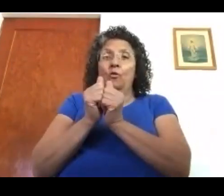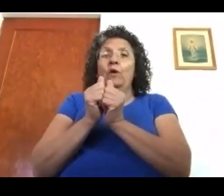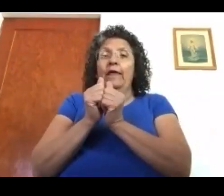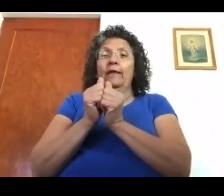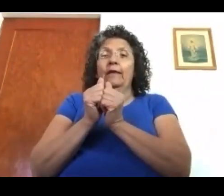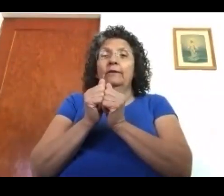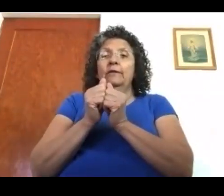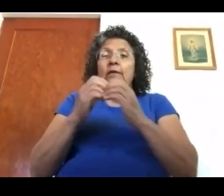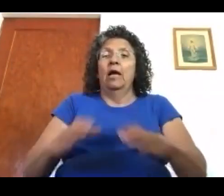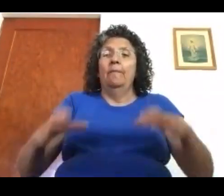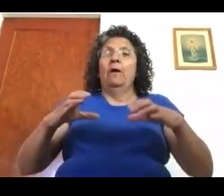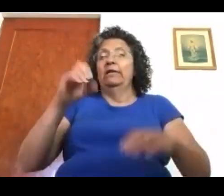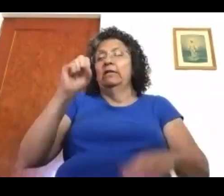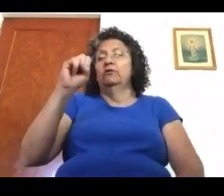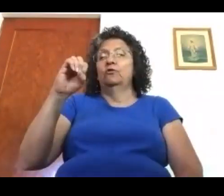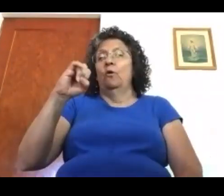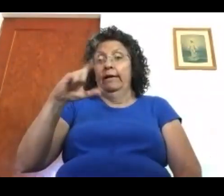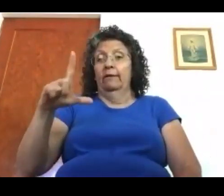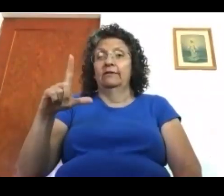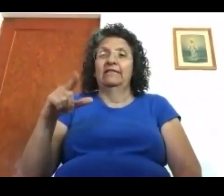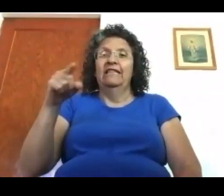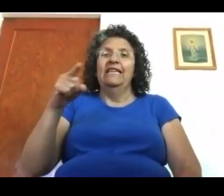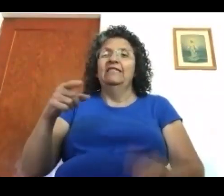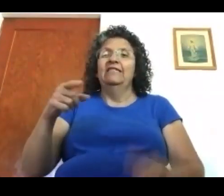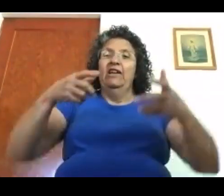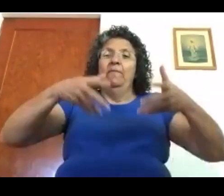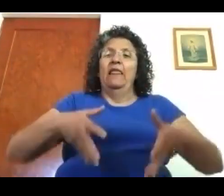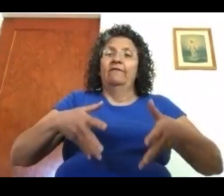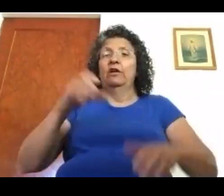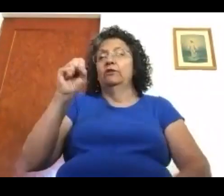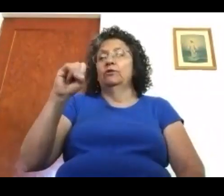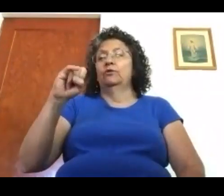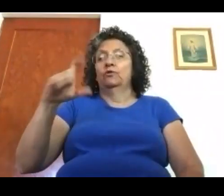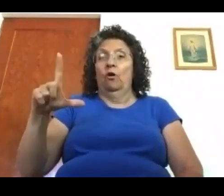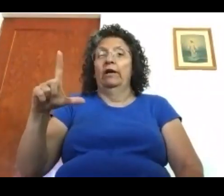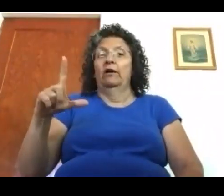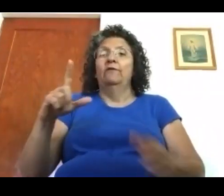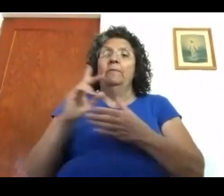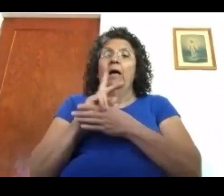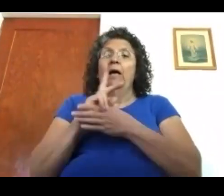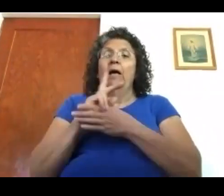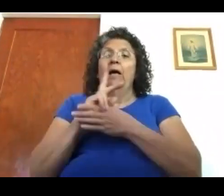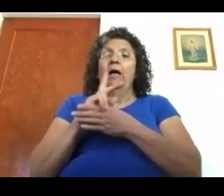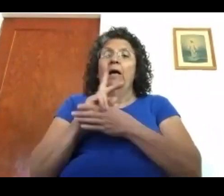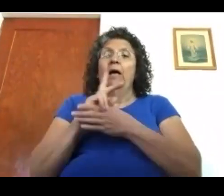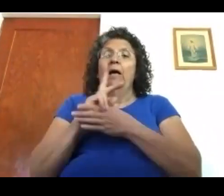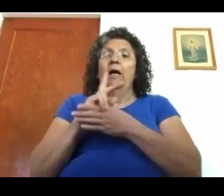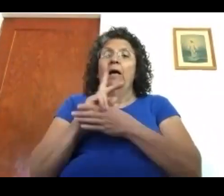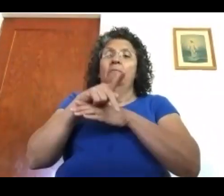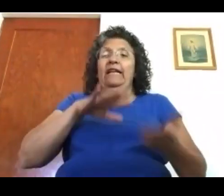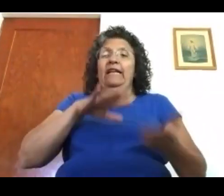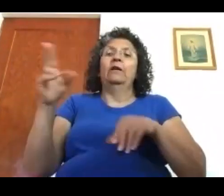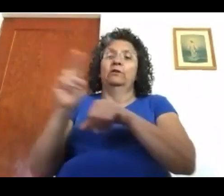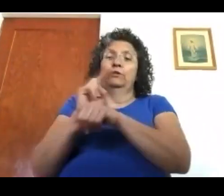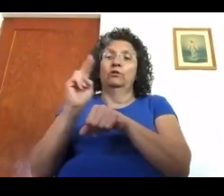at my house. This happens to be some leftover soil from a plant that died, and I'm just going to reuse that soil. So